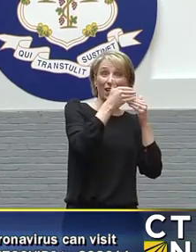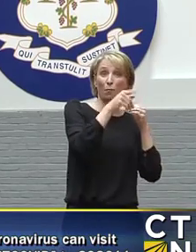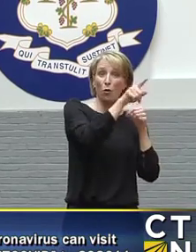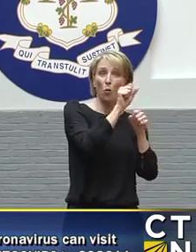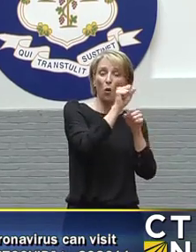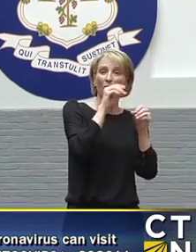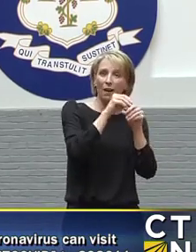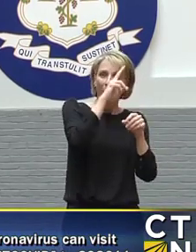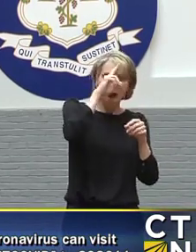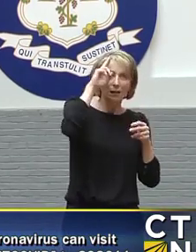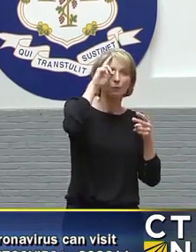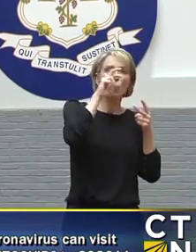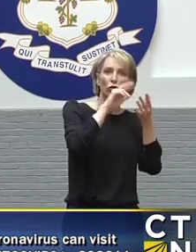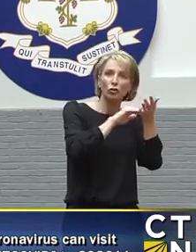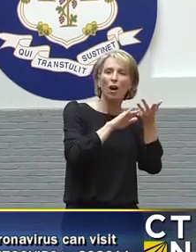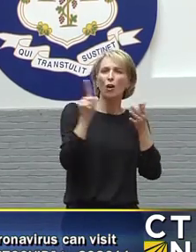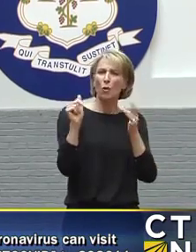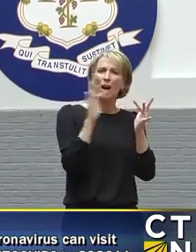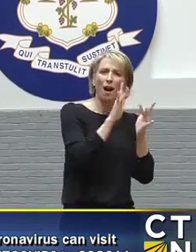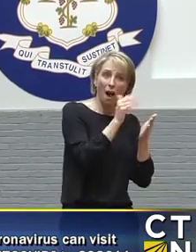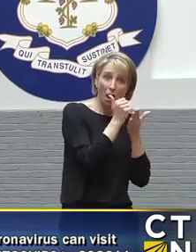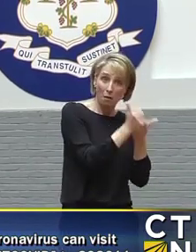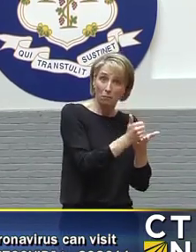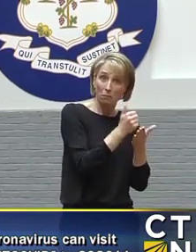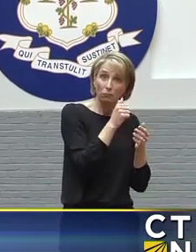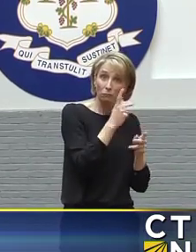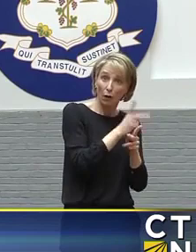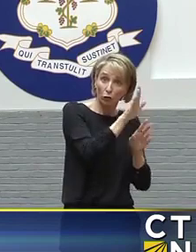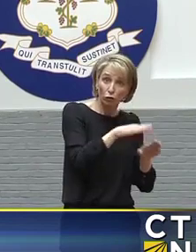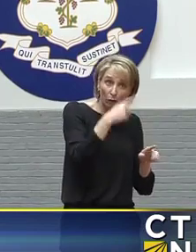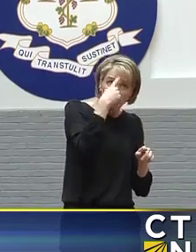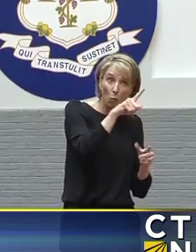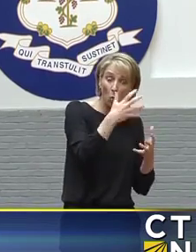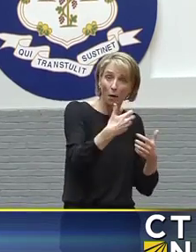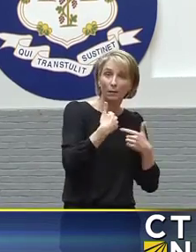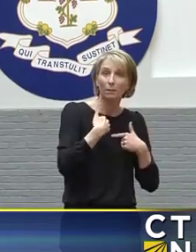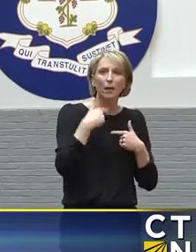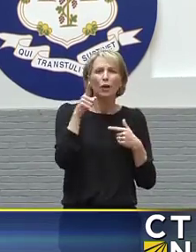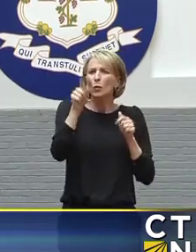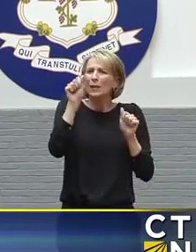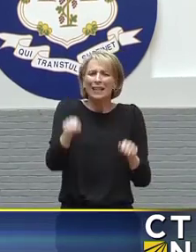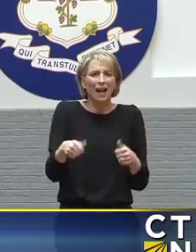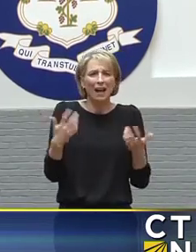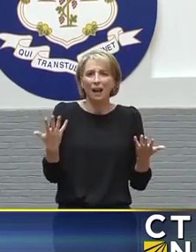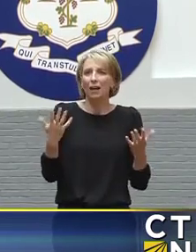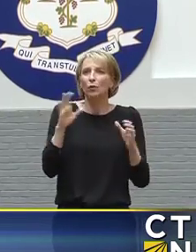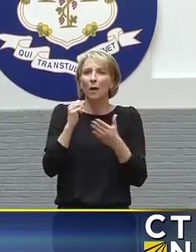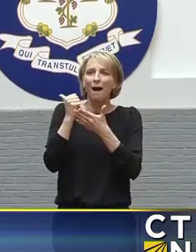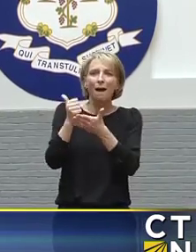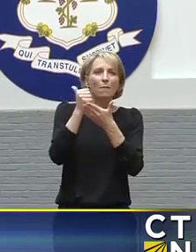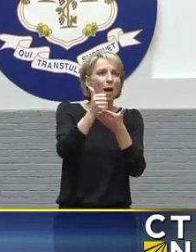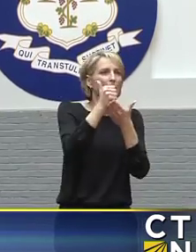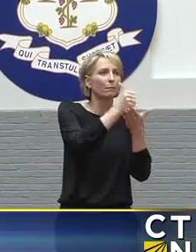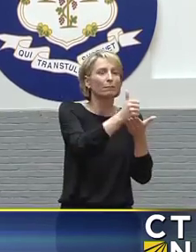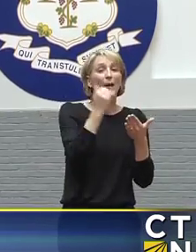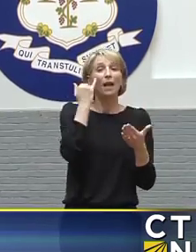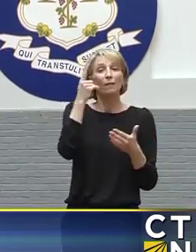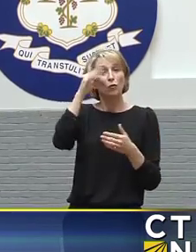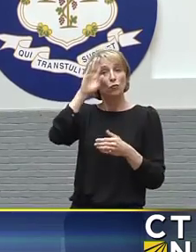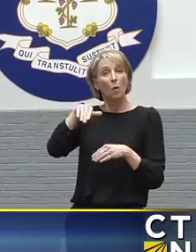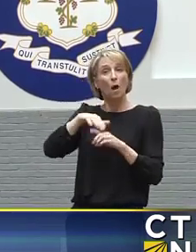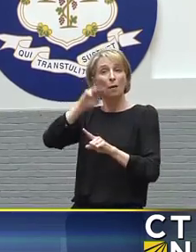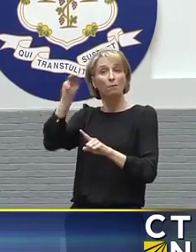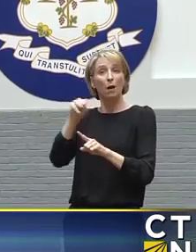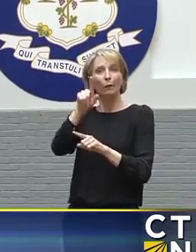help them with childcare. There's even if your job means that you on Monday you're going to be at home with nothing to